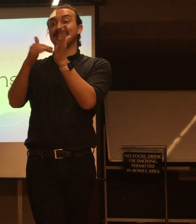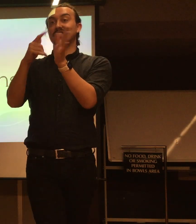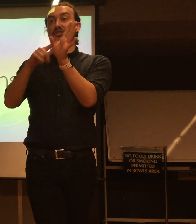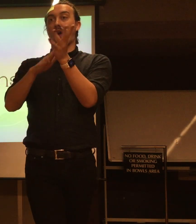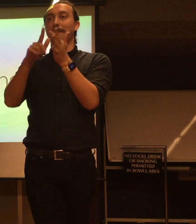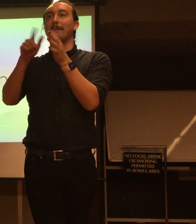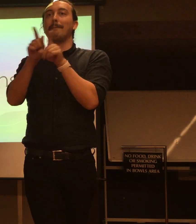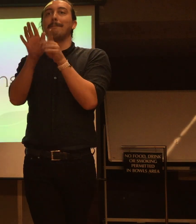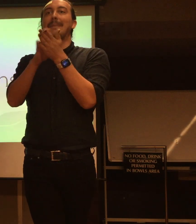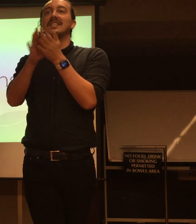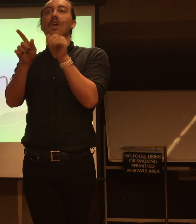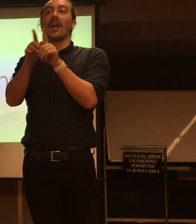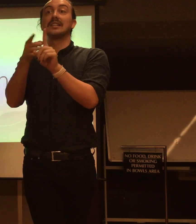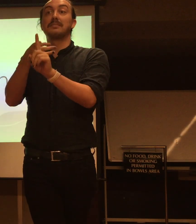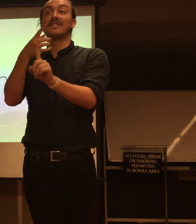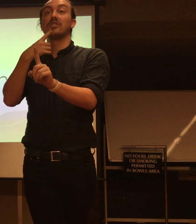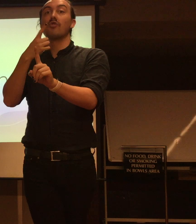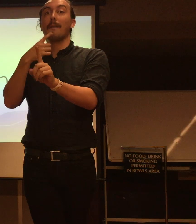Okay.